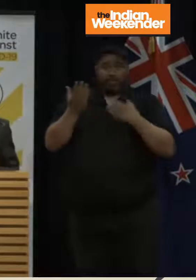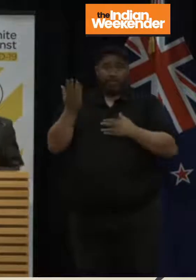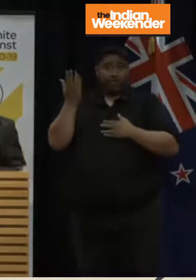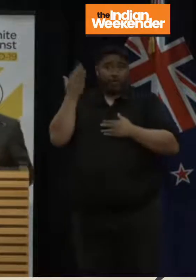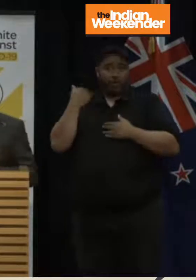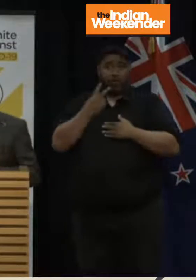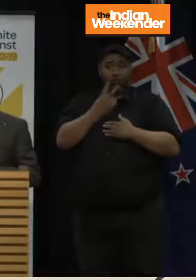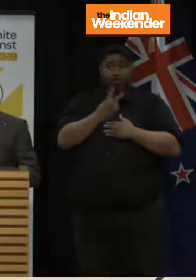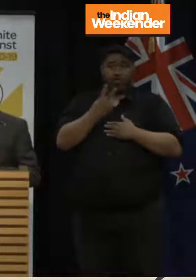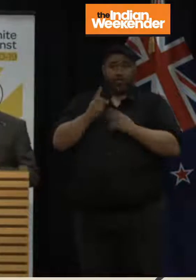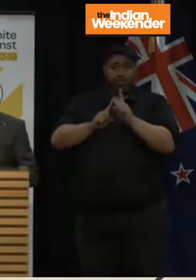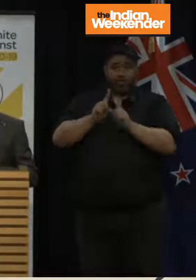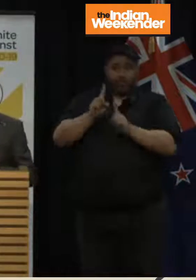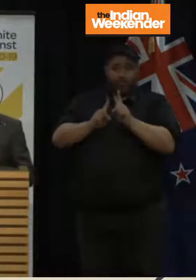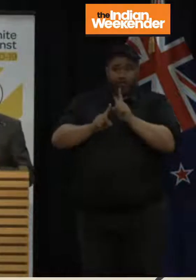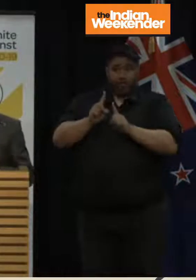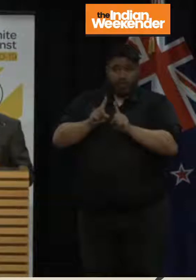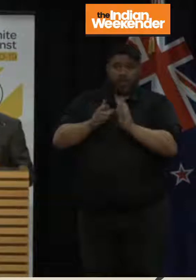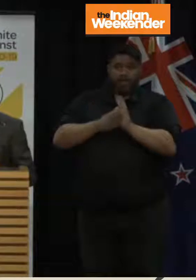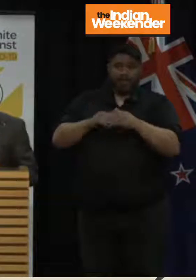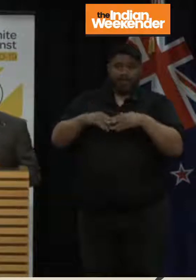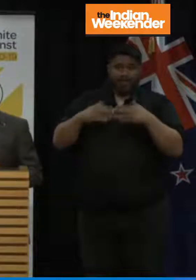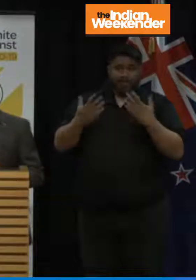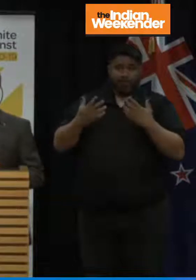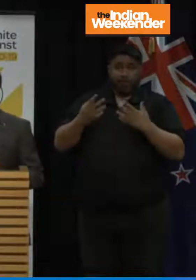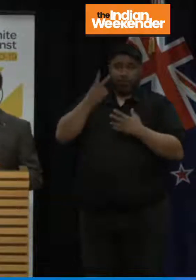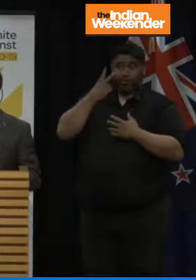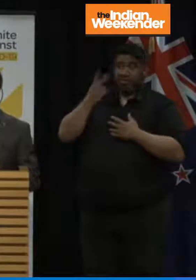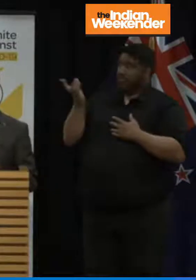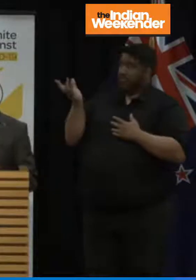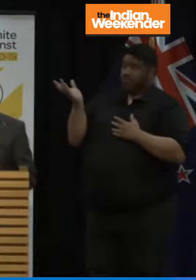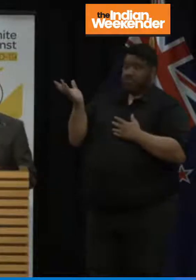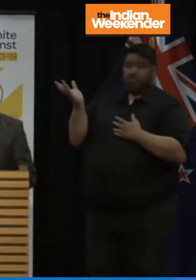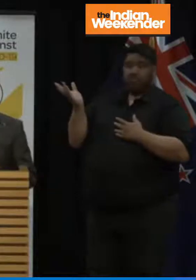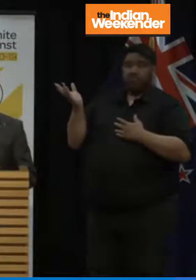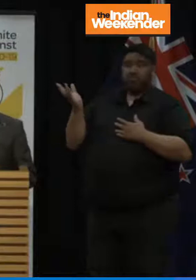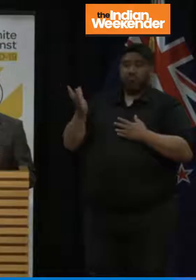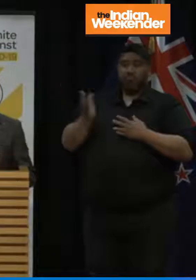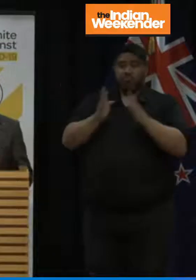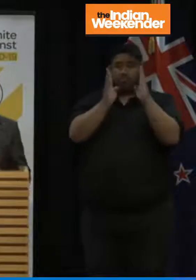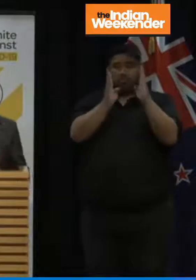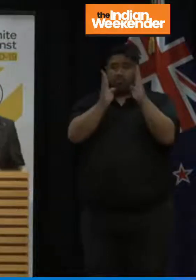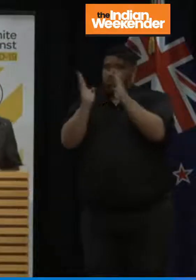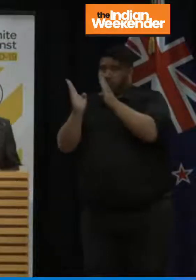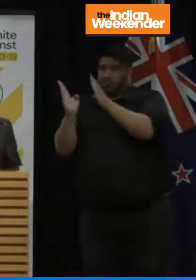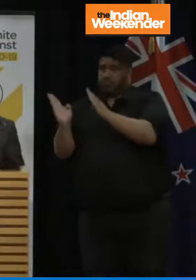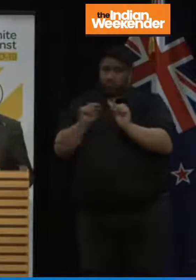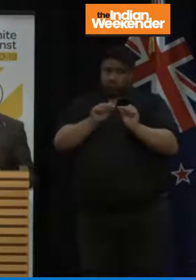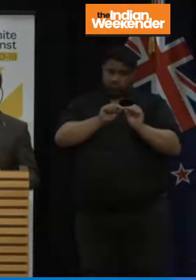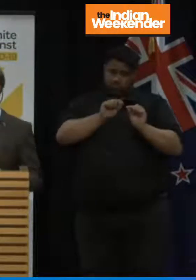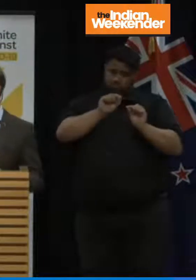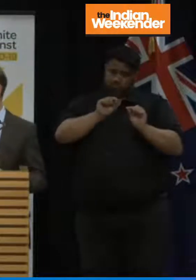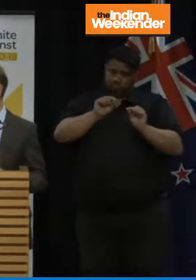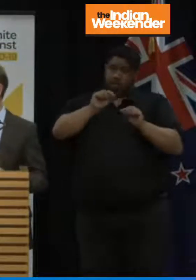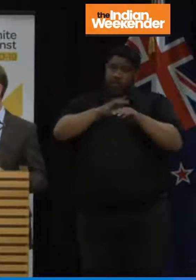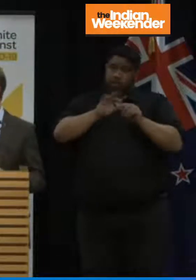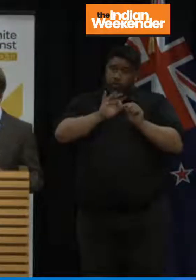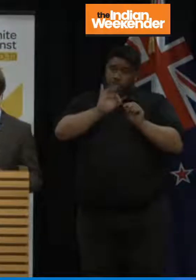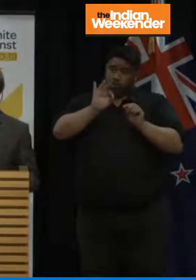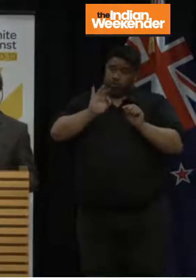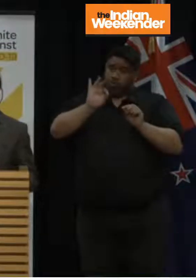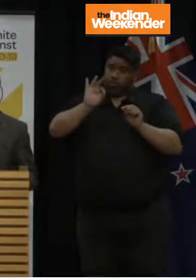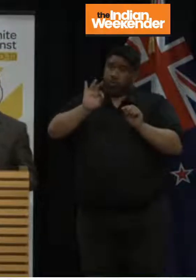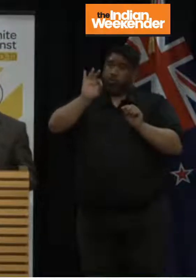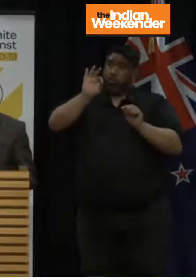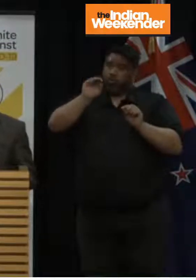Monday, and you can see that the rolling 3-day average of case numbers has levelled off.